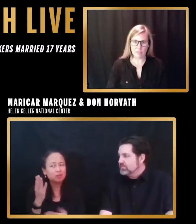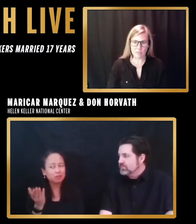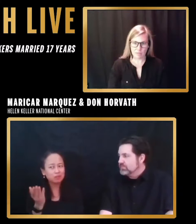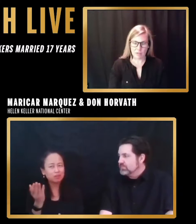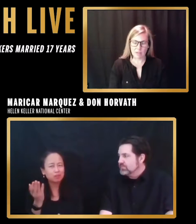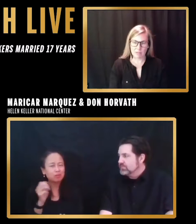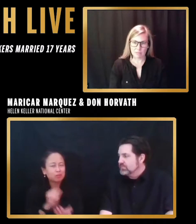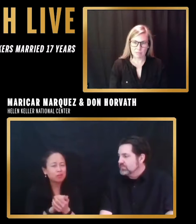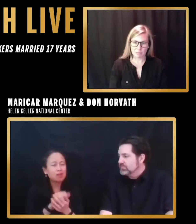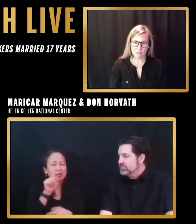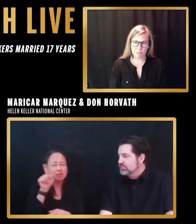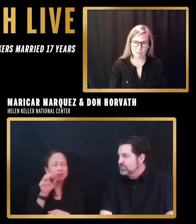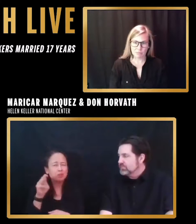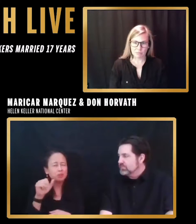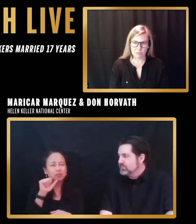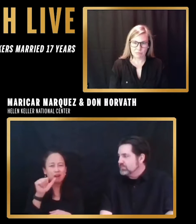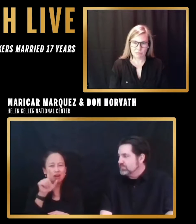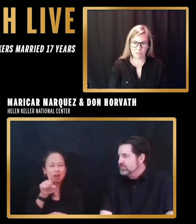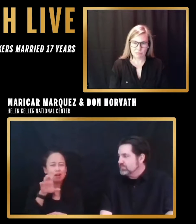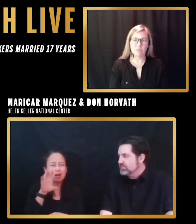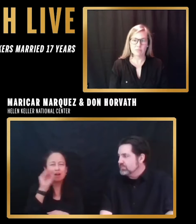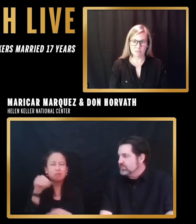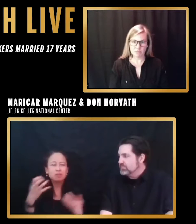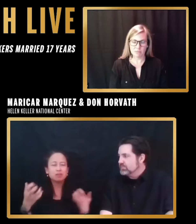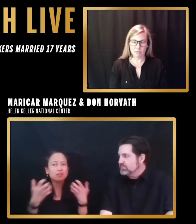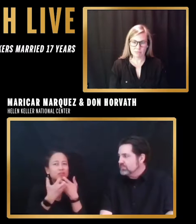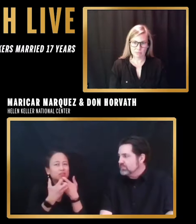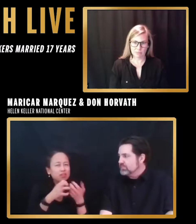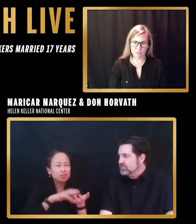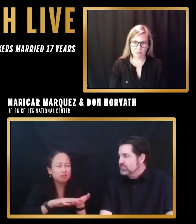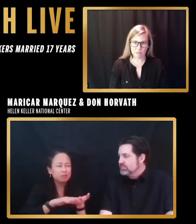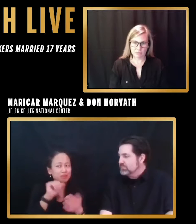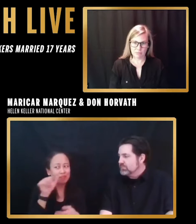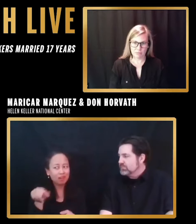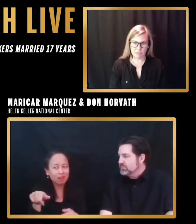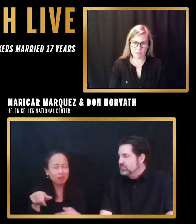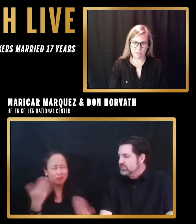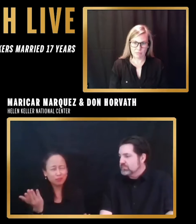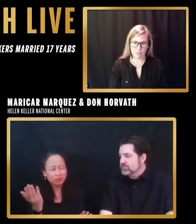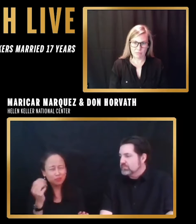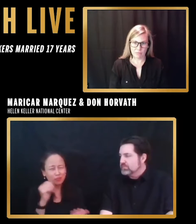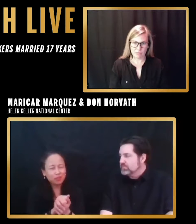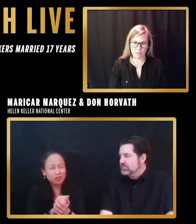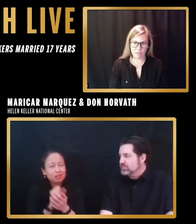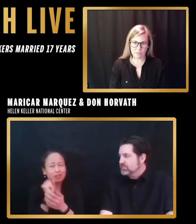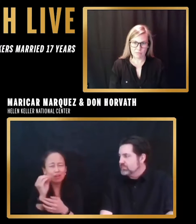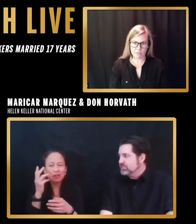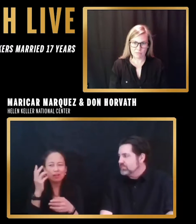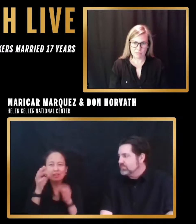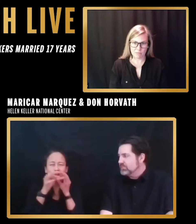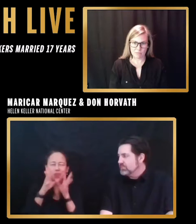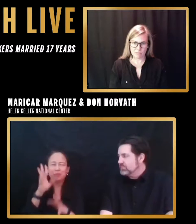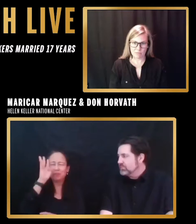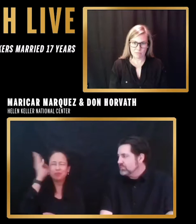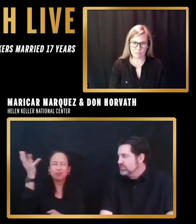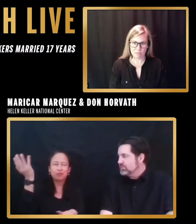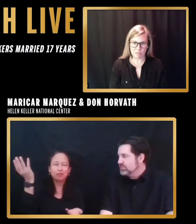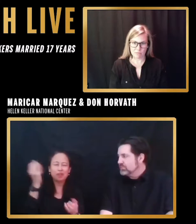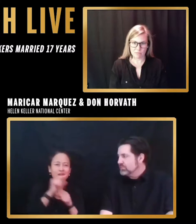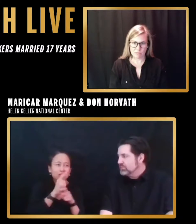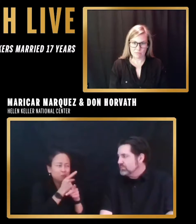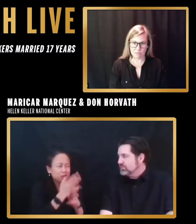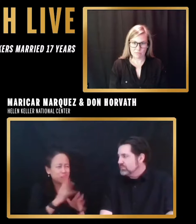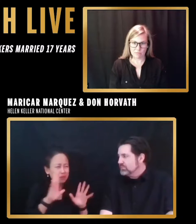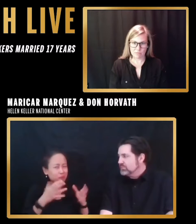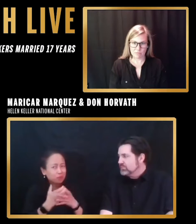You know, it's also difficult to navigate around certain apps using a Braille display. So some are more